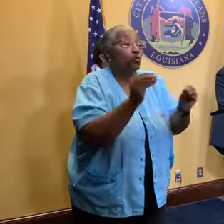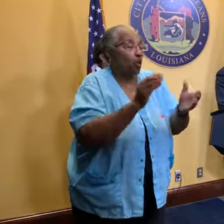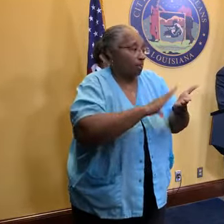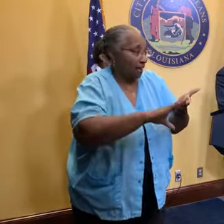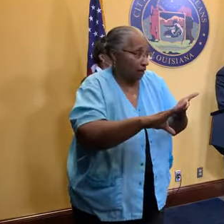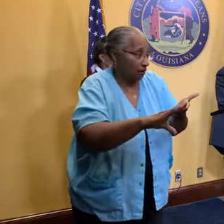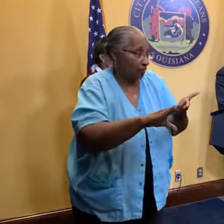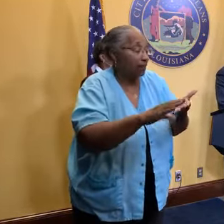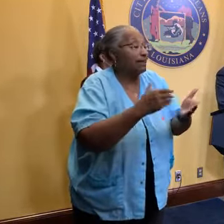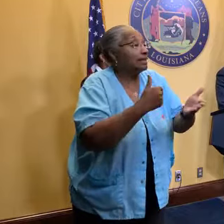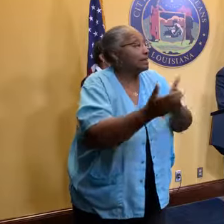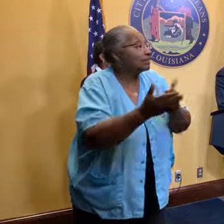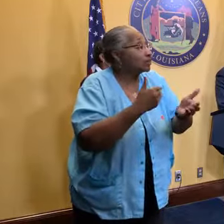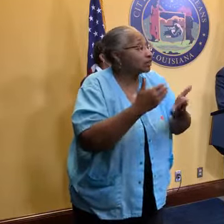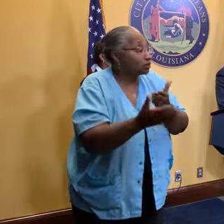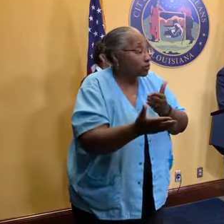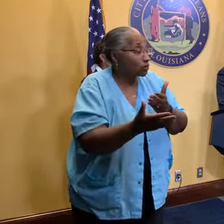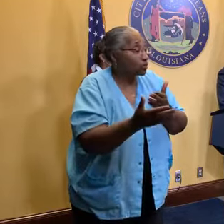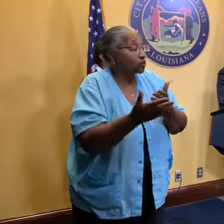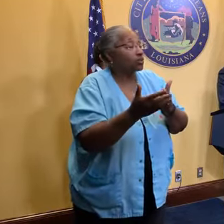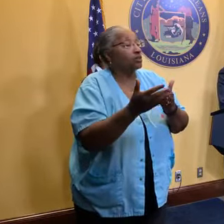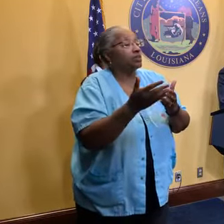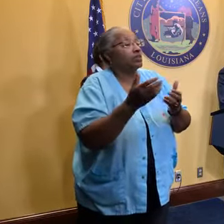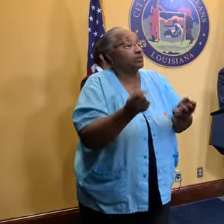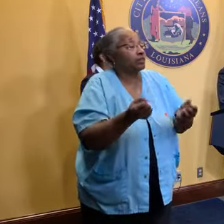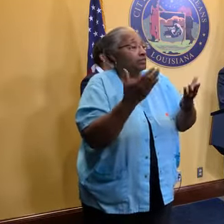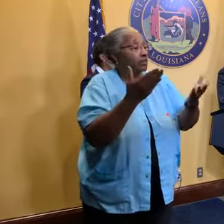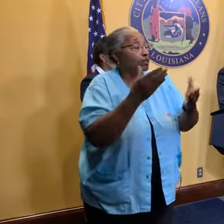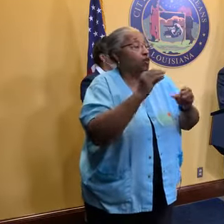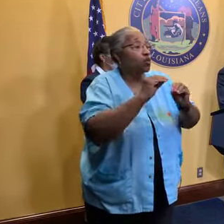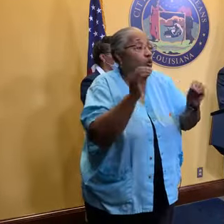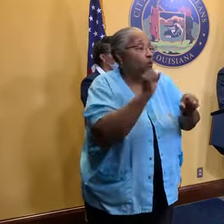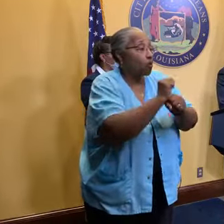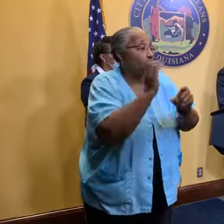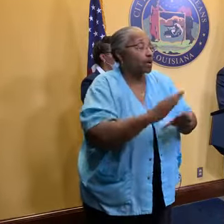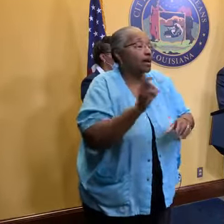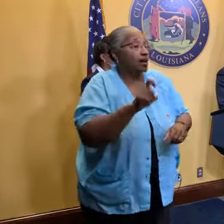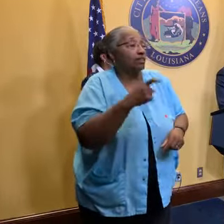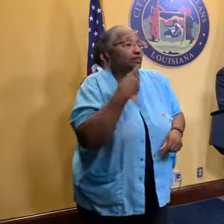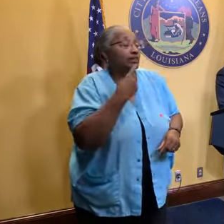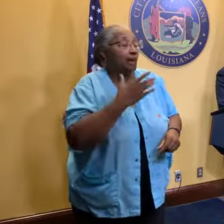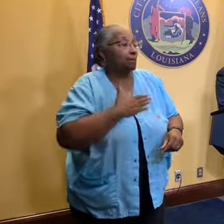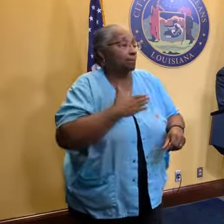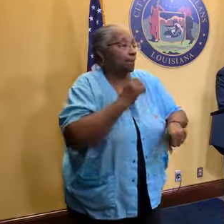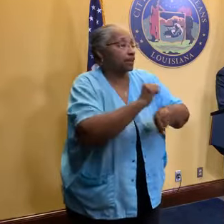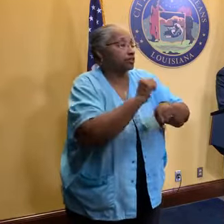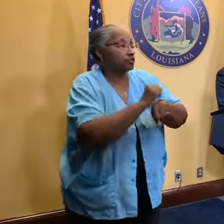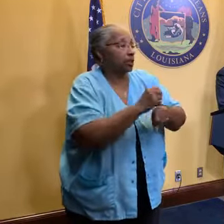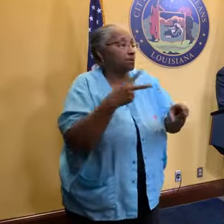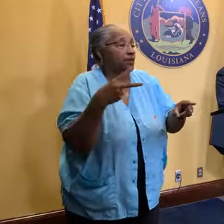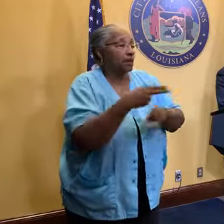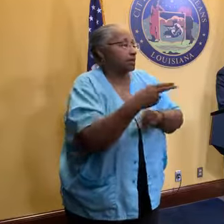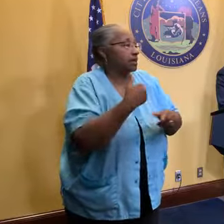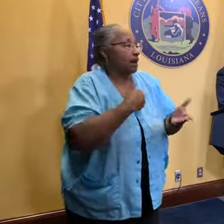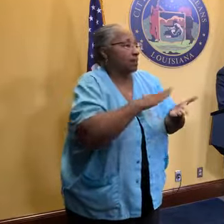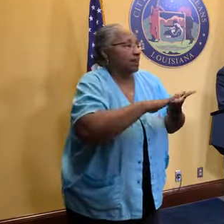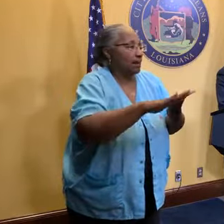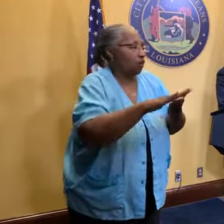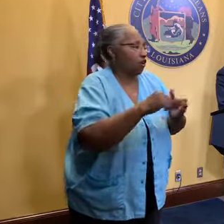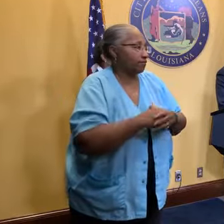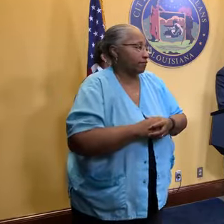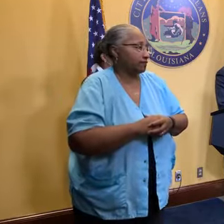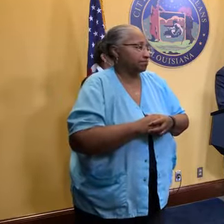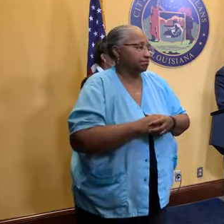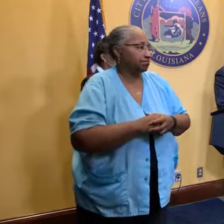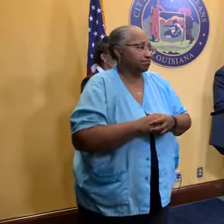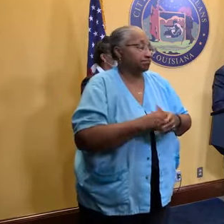amongst every employee, no employee has to go in and say, I don't have a job anymore. And we're going to continue to fight to ensure that that's the case. Want to